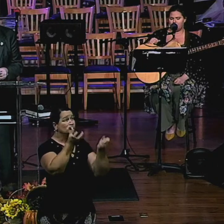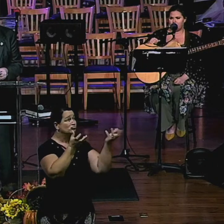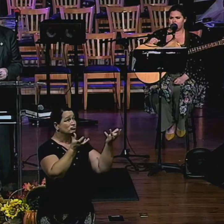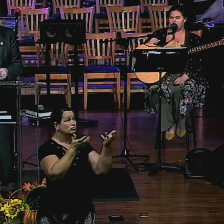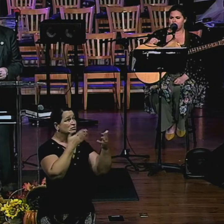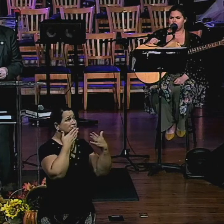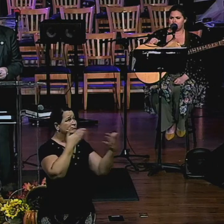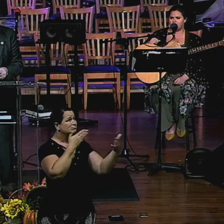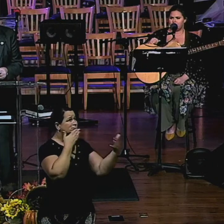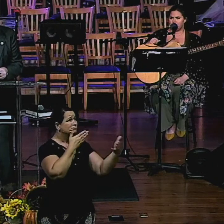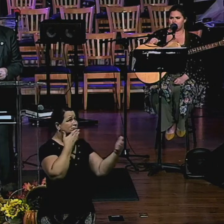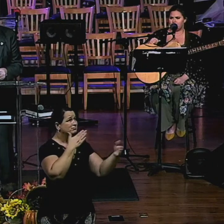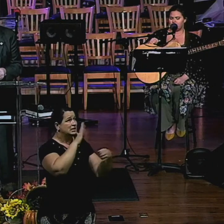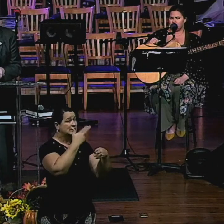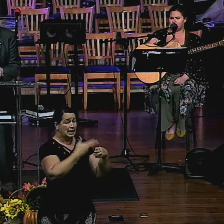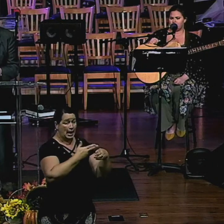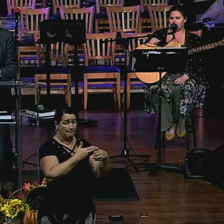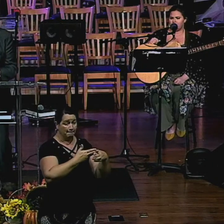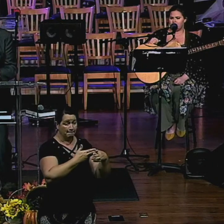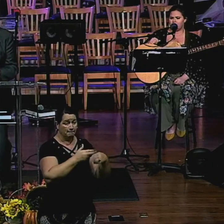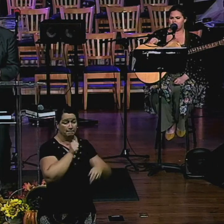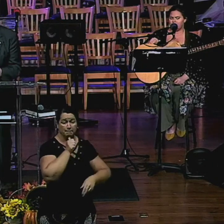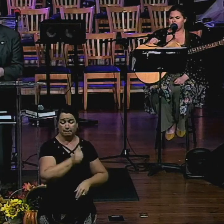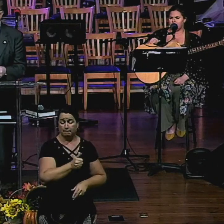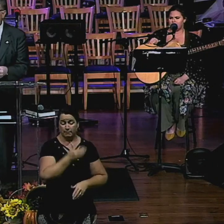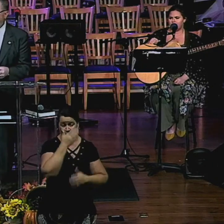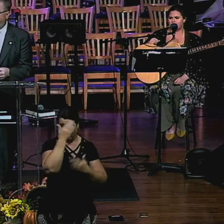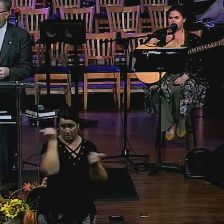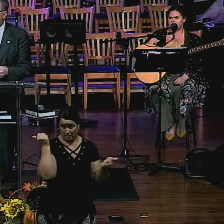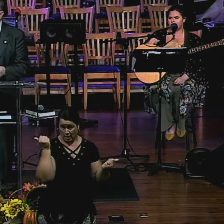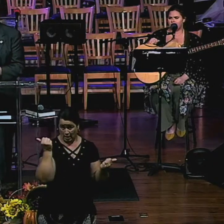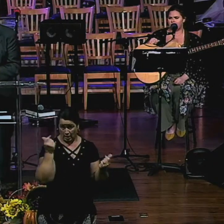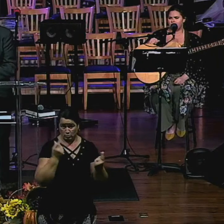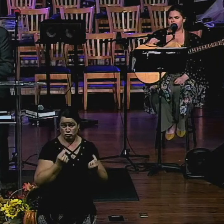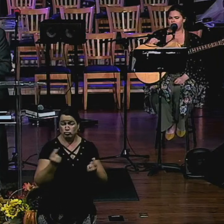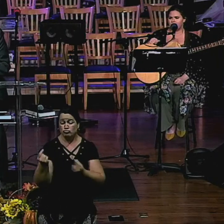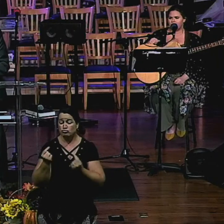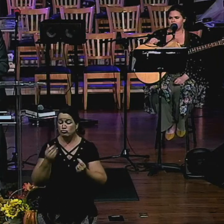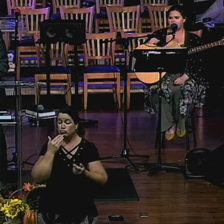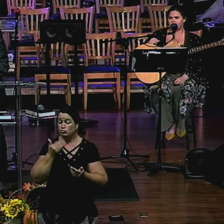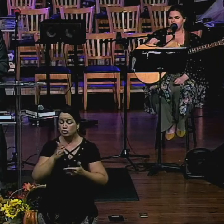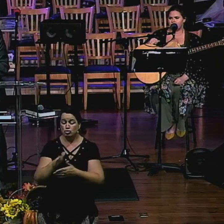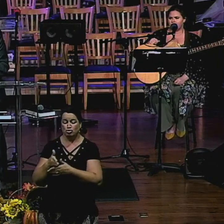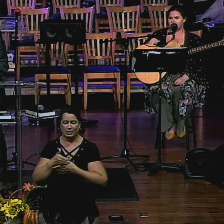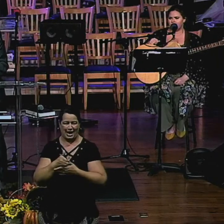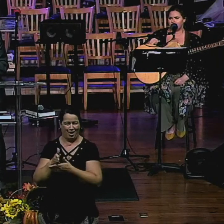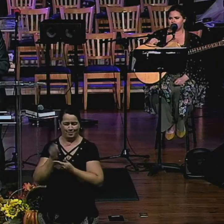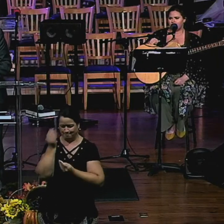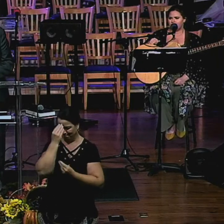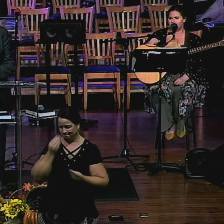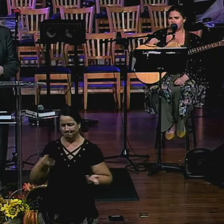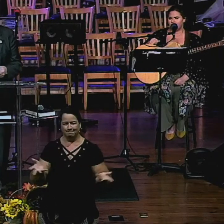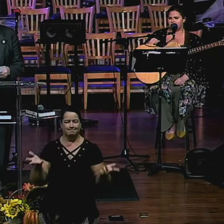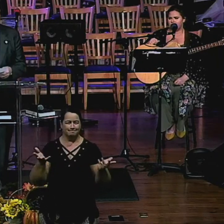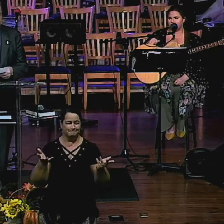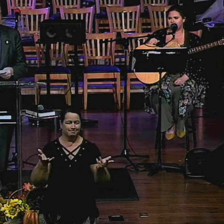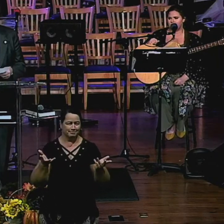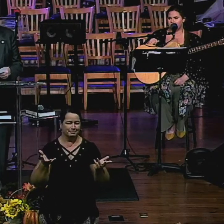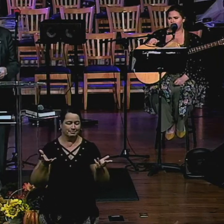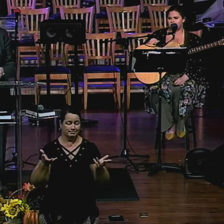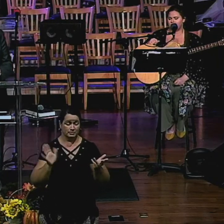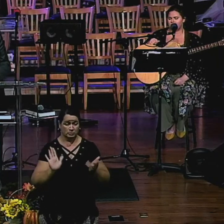to his name. But do not forget to do good and to share. For with